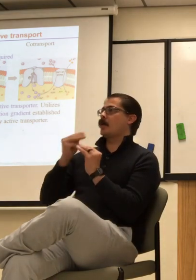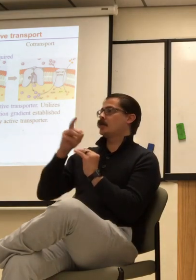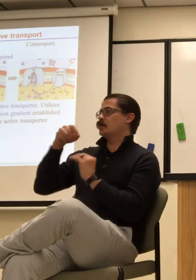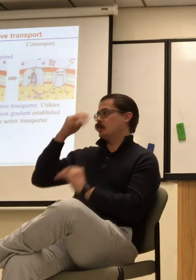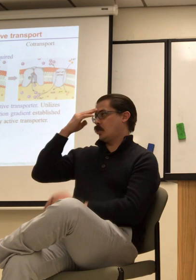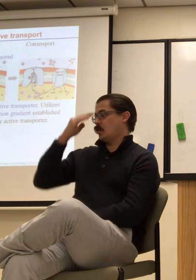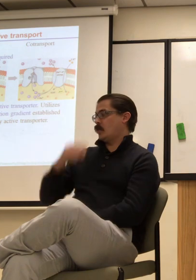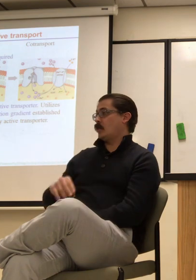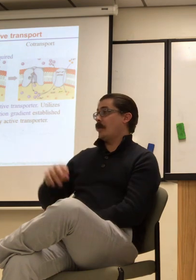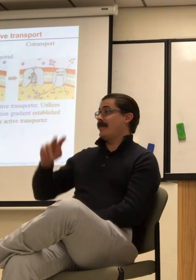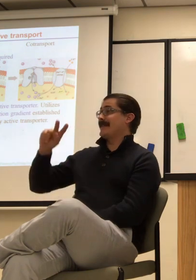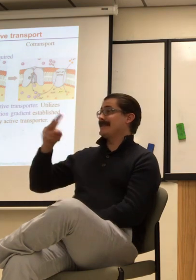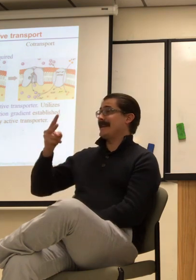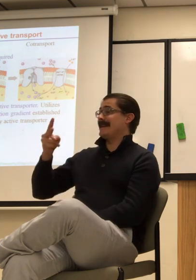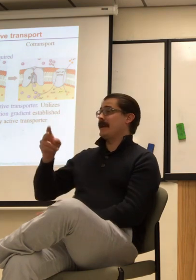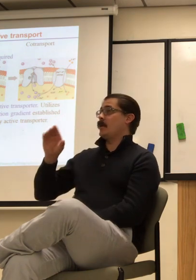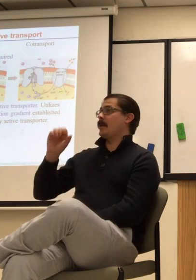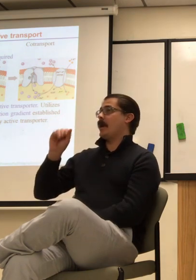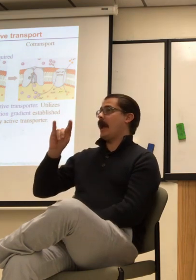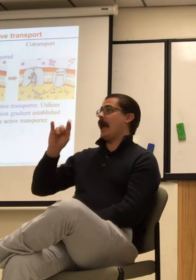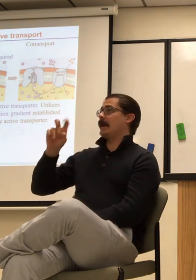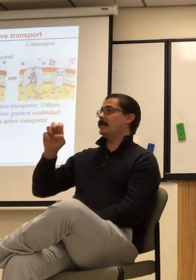the secondary active transport.